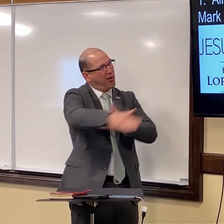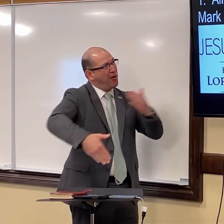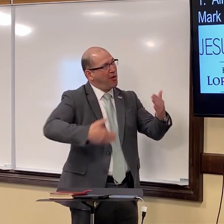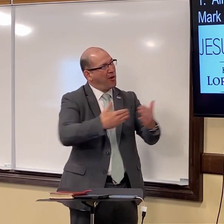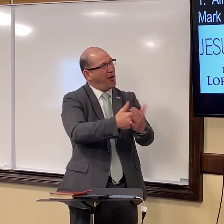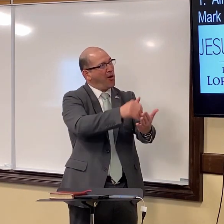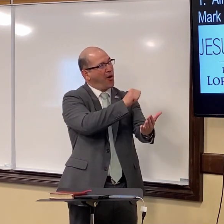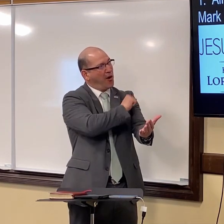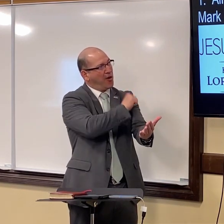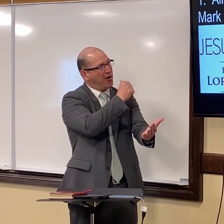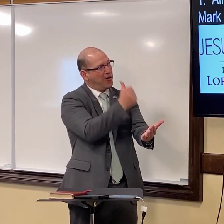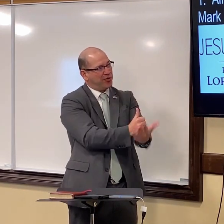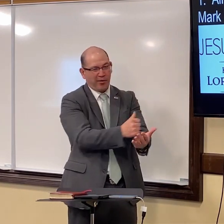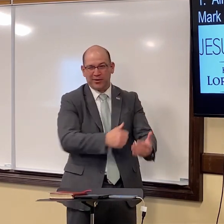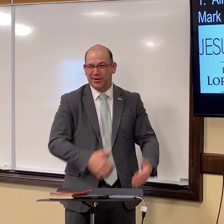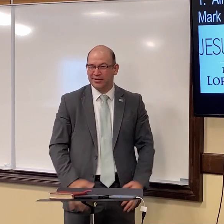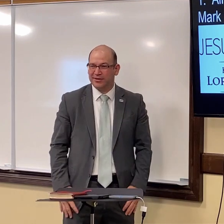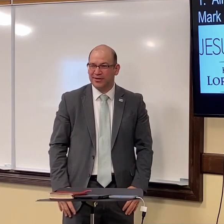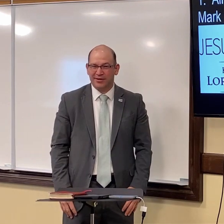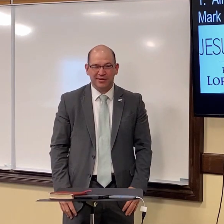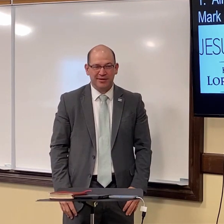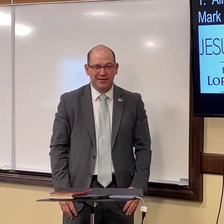All power and all authority.